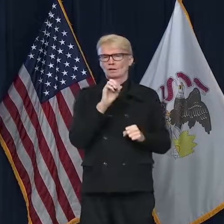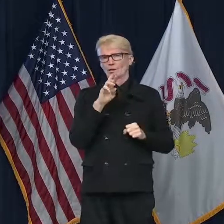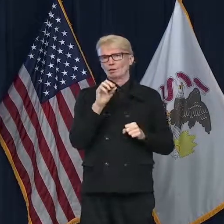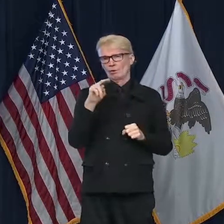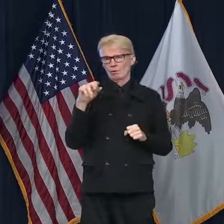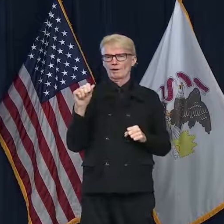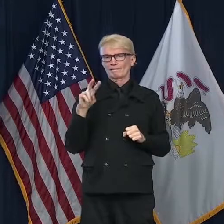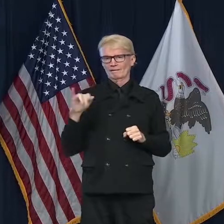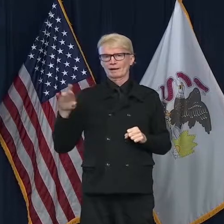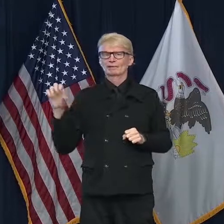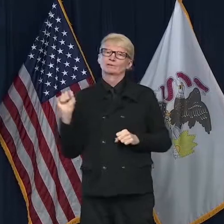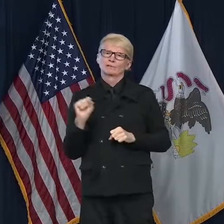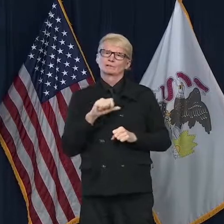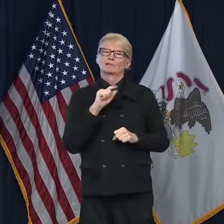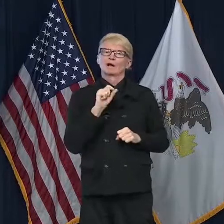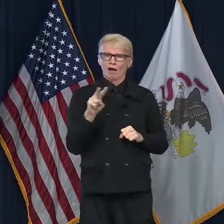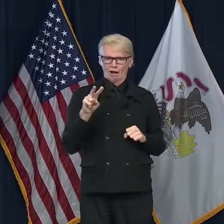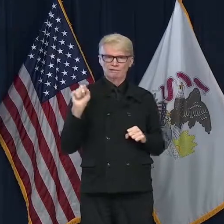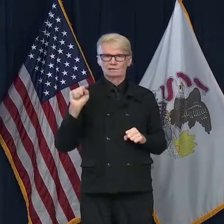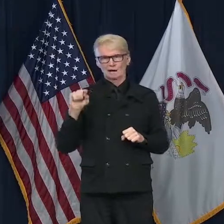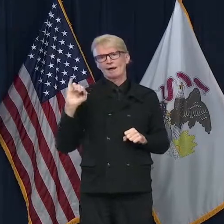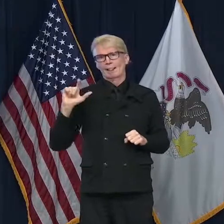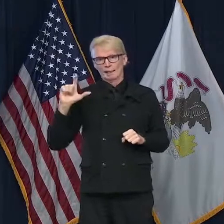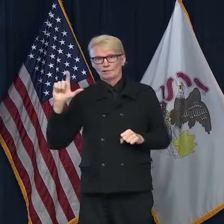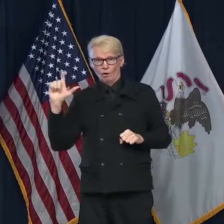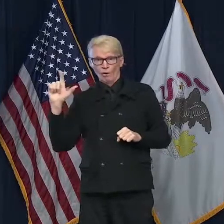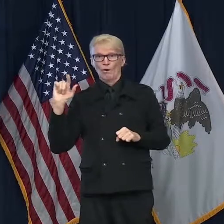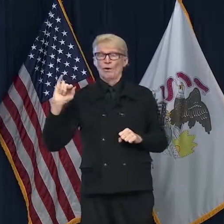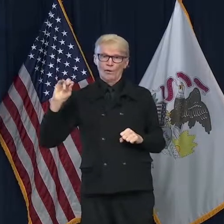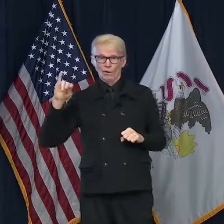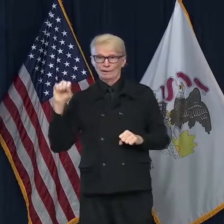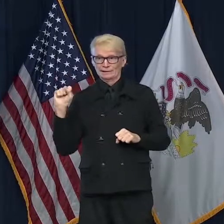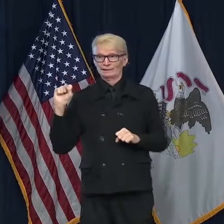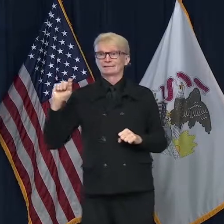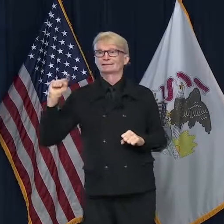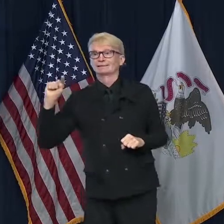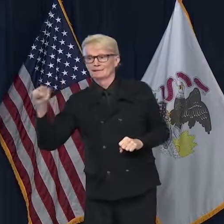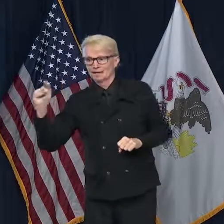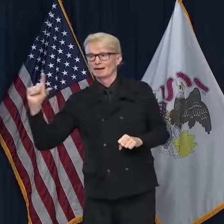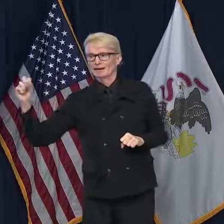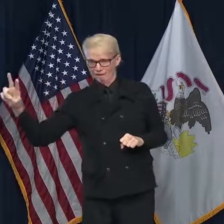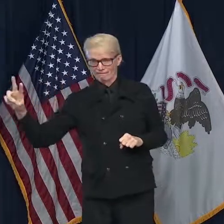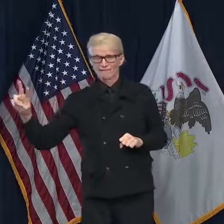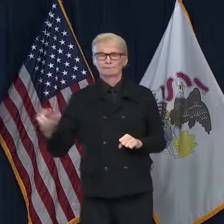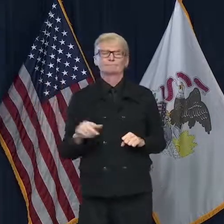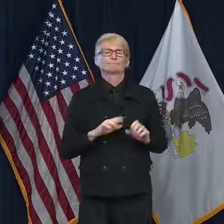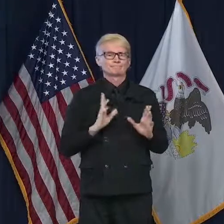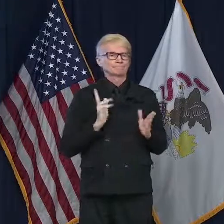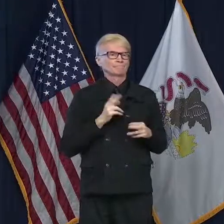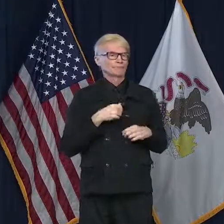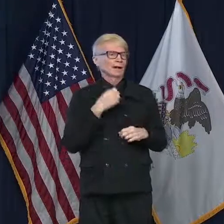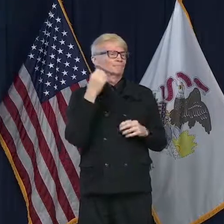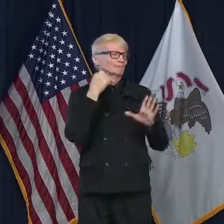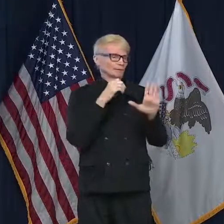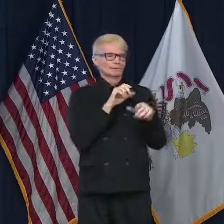Coronavirus.illinois.gov. And they can make reservations, or they will be able to go on there. And Can you say that? No, sorry. I apologize. Yeah,